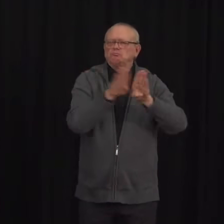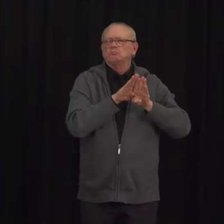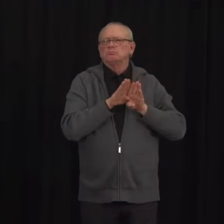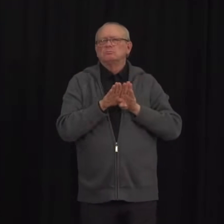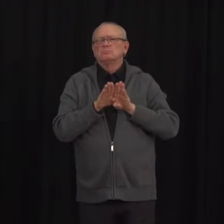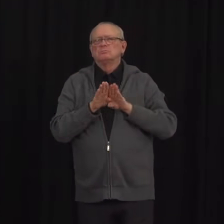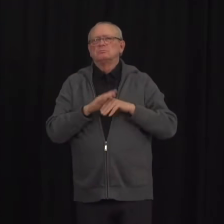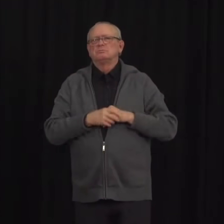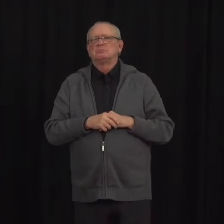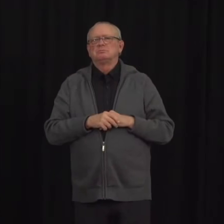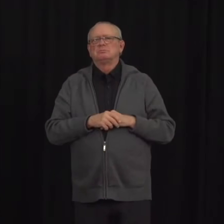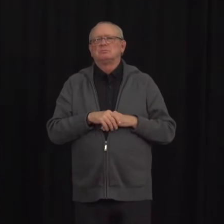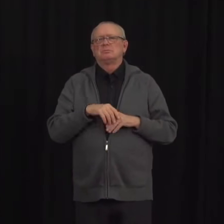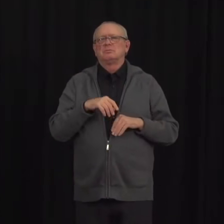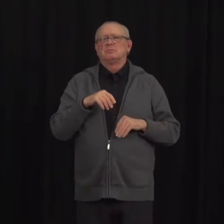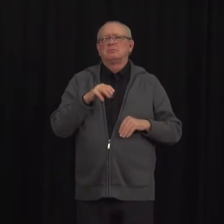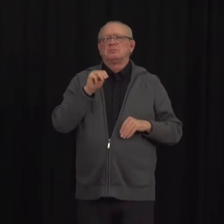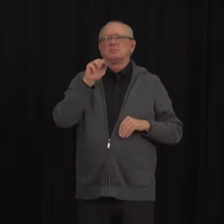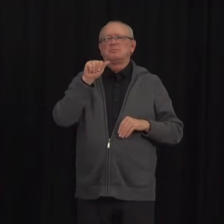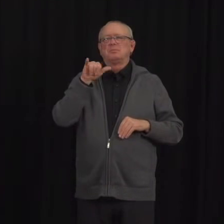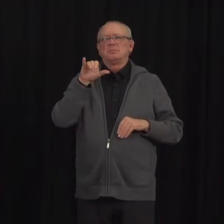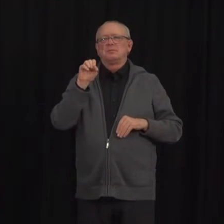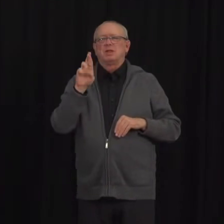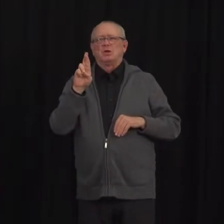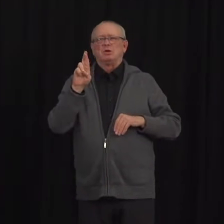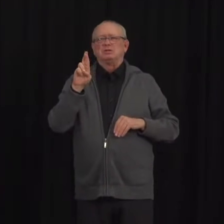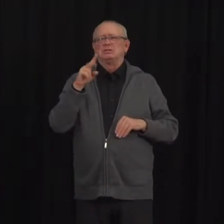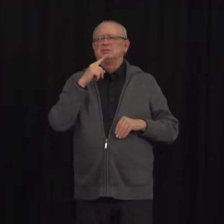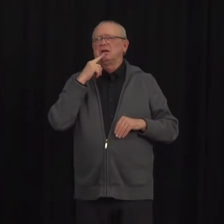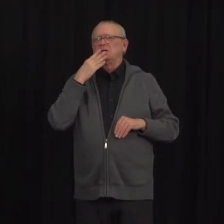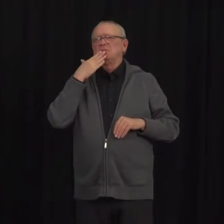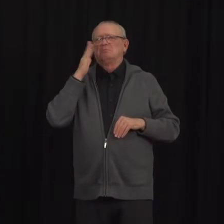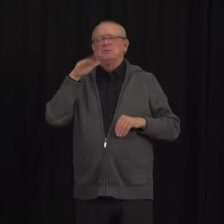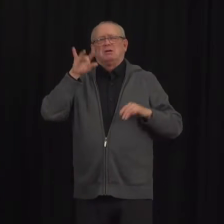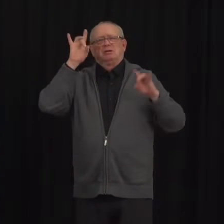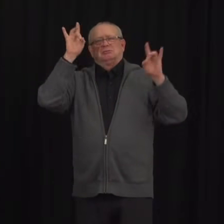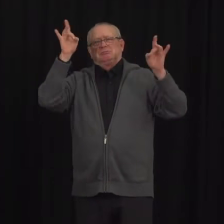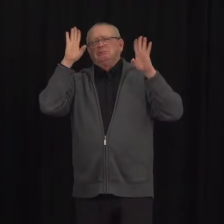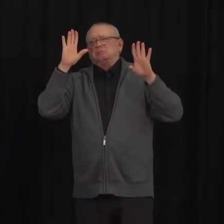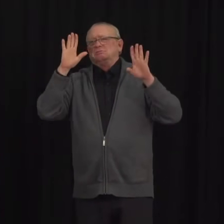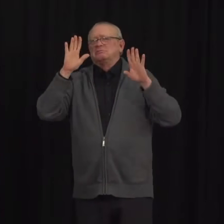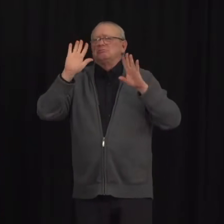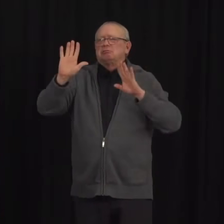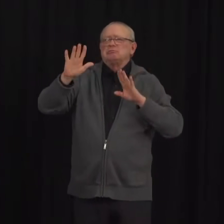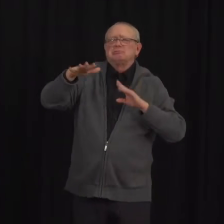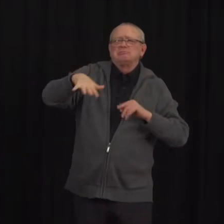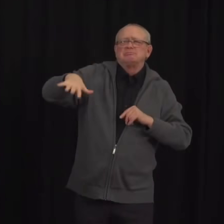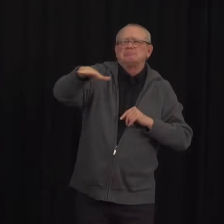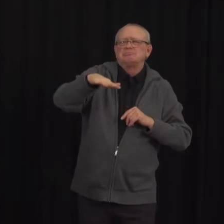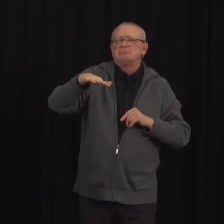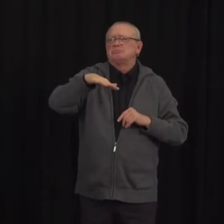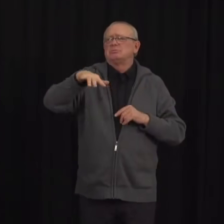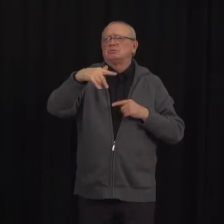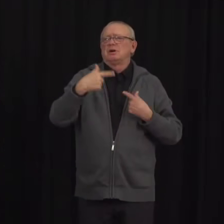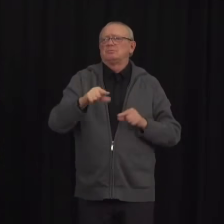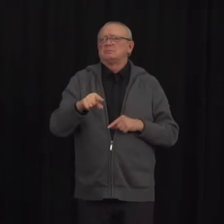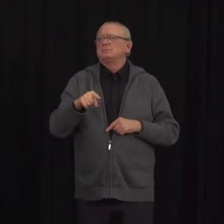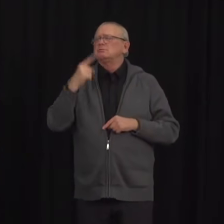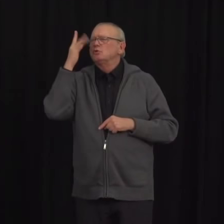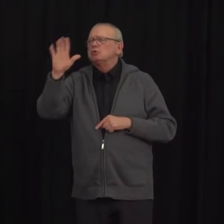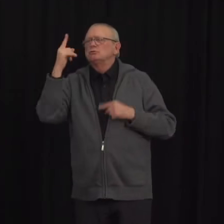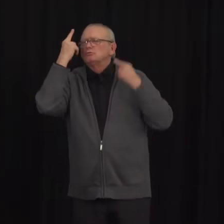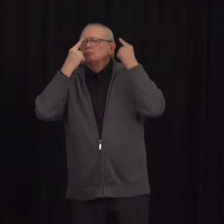bad things are. So perhaps you could talk about what your thoughts are about these people who